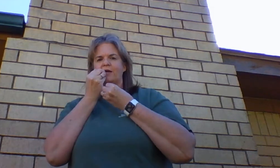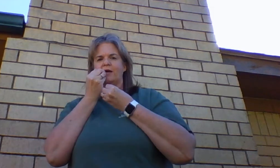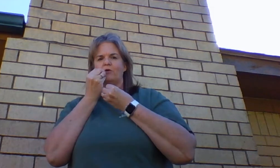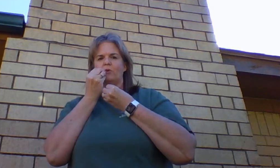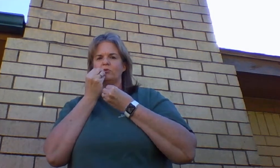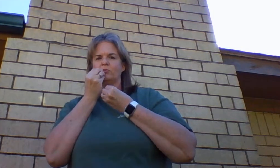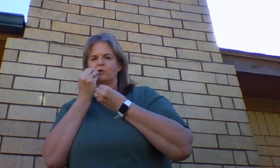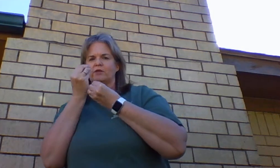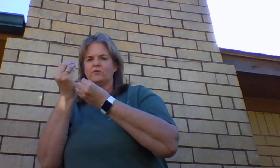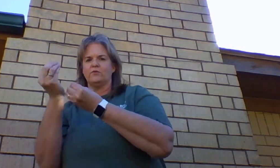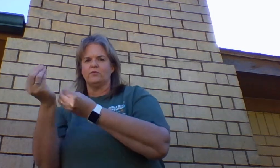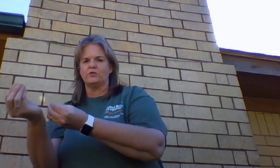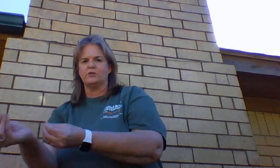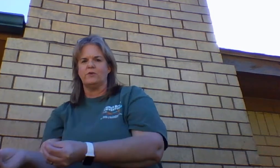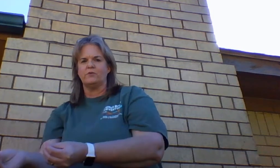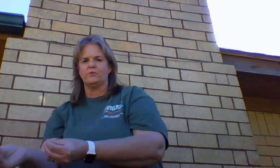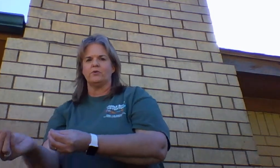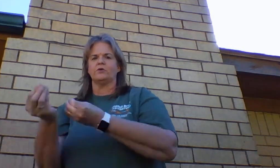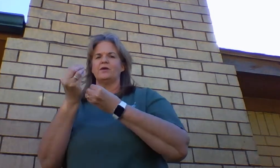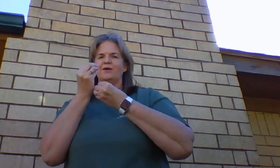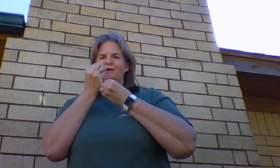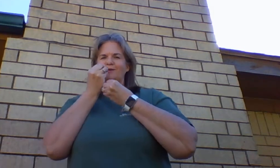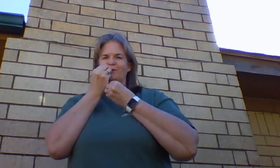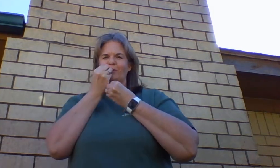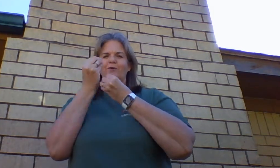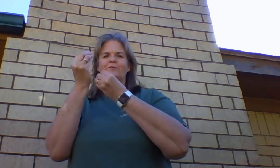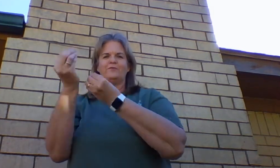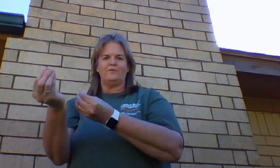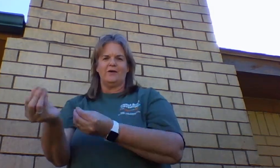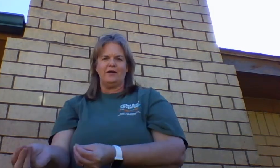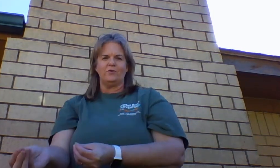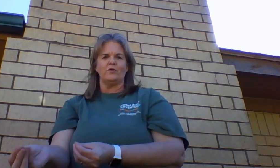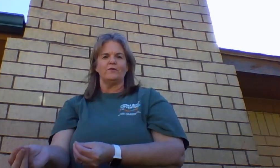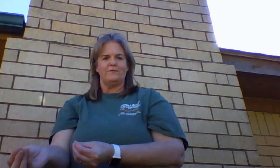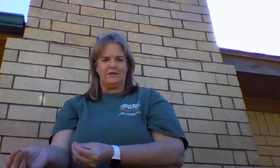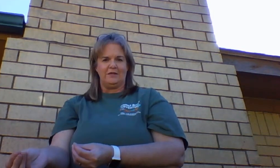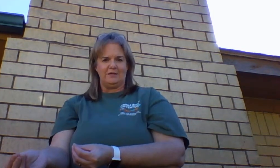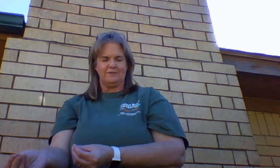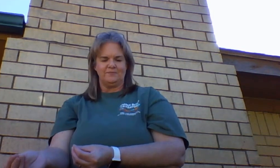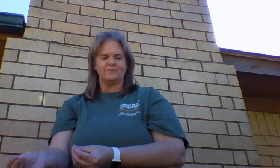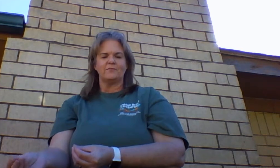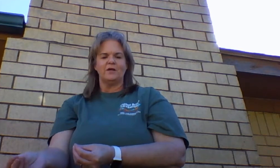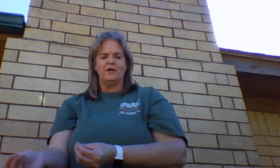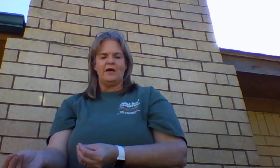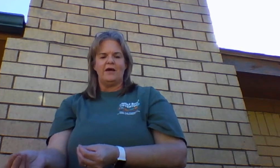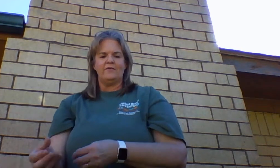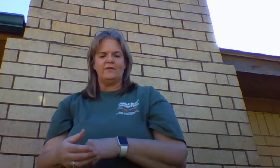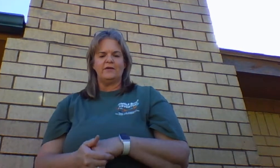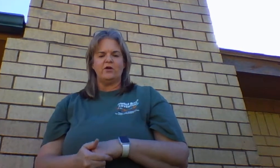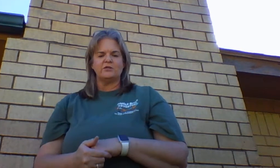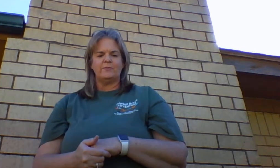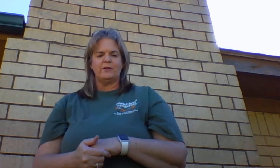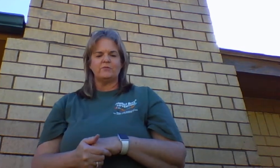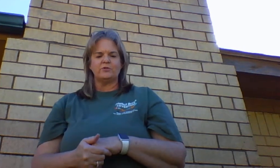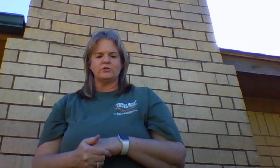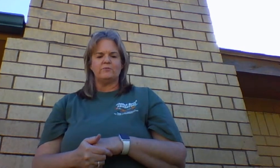how a mama bird gives the food to the baby bird. So fed or feed. And then our spelling words are going to be